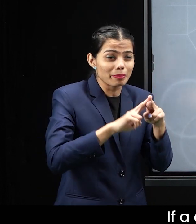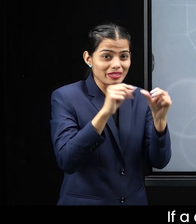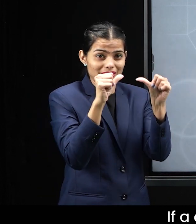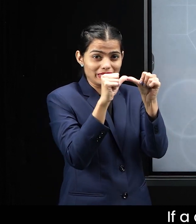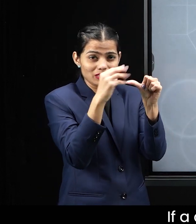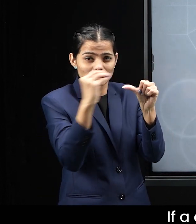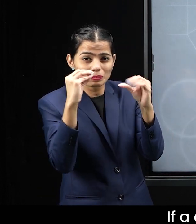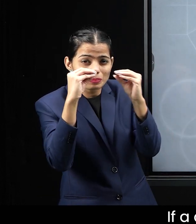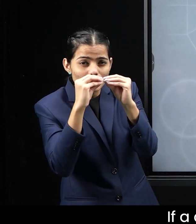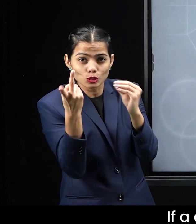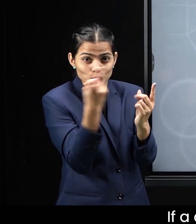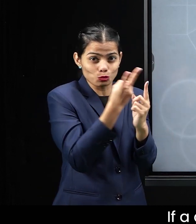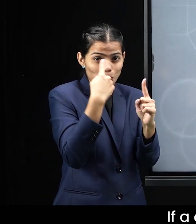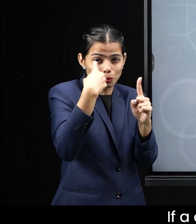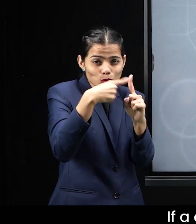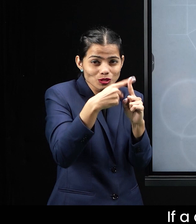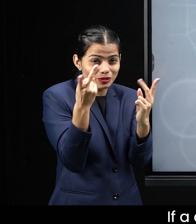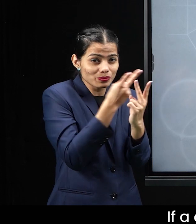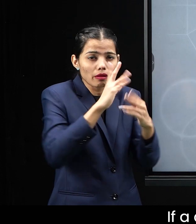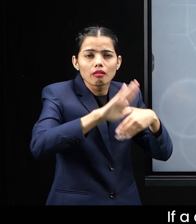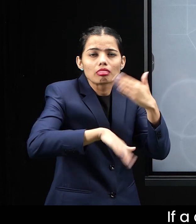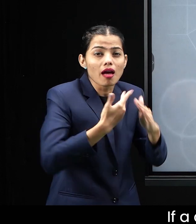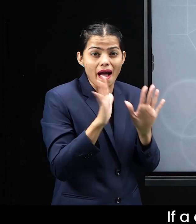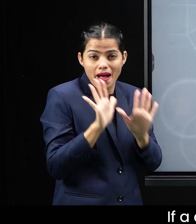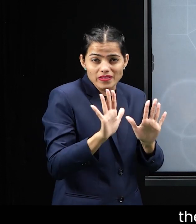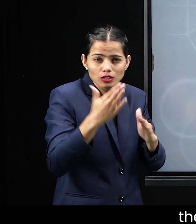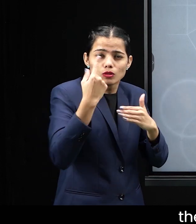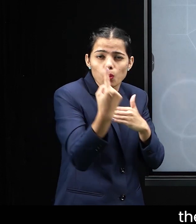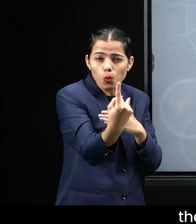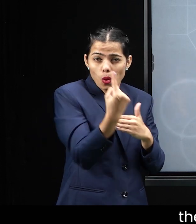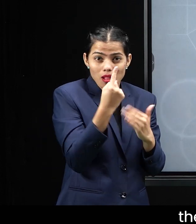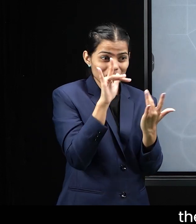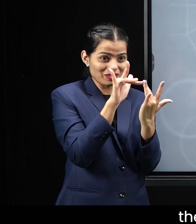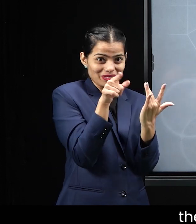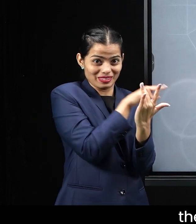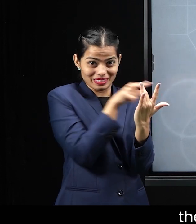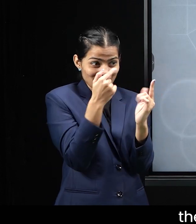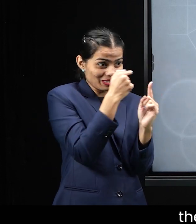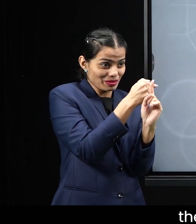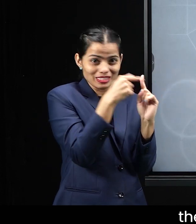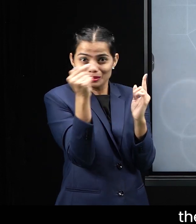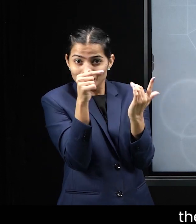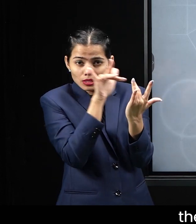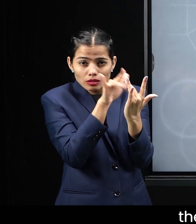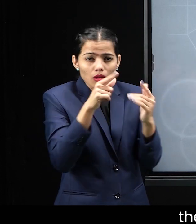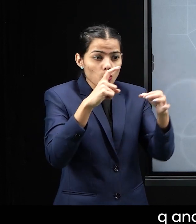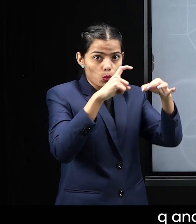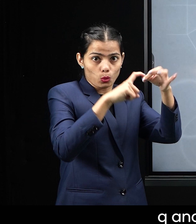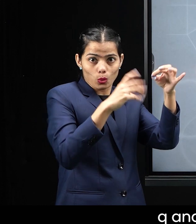If A and B are two positive integers, then there exist unique integers Q and